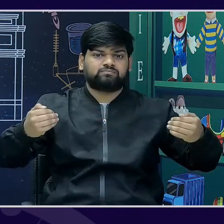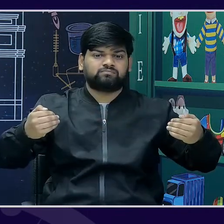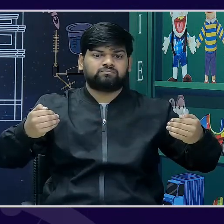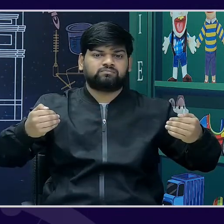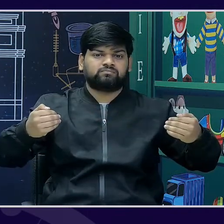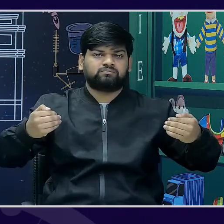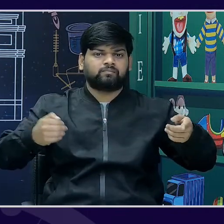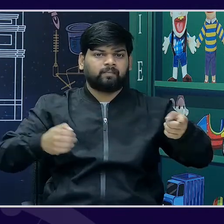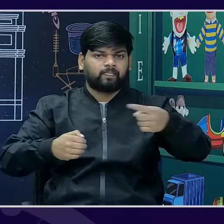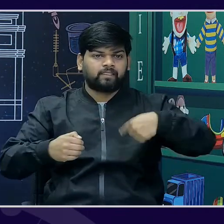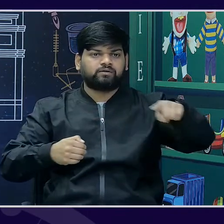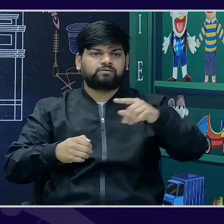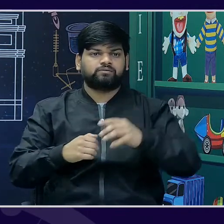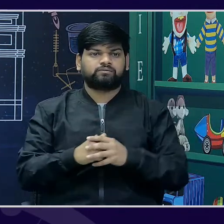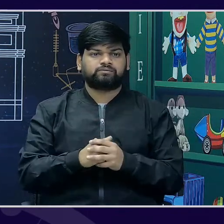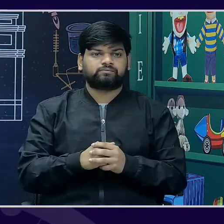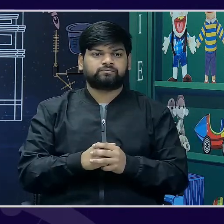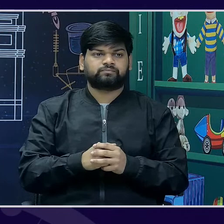Setu.